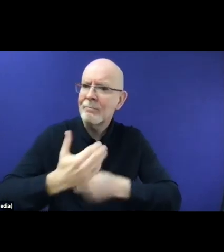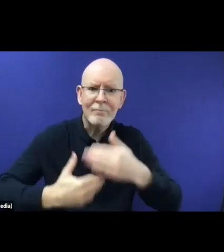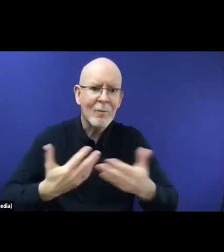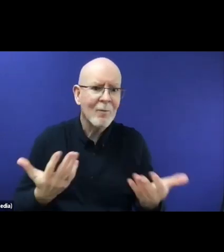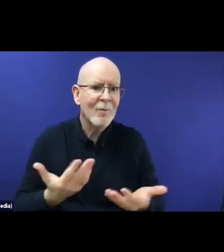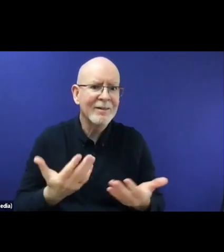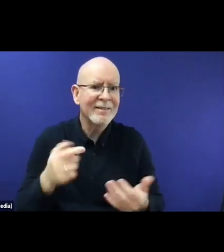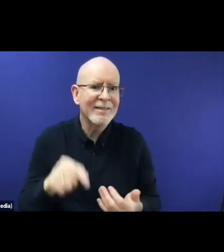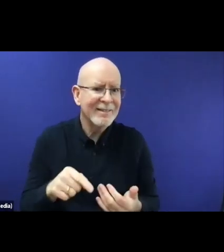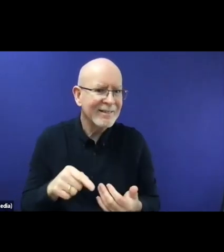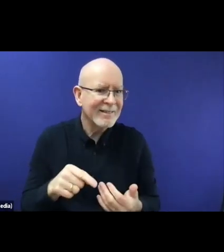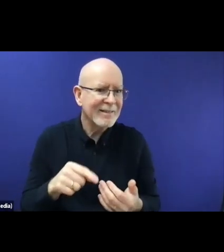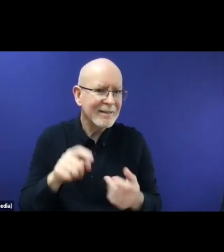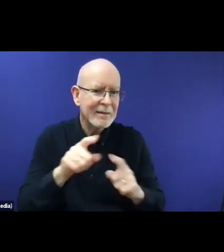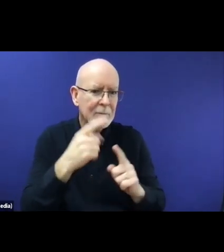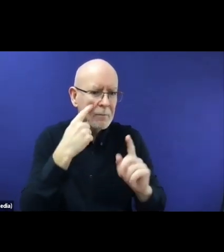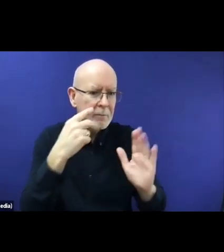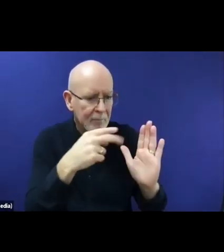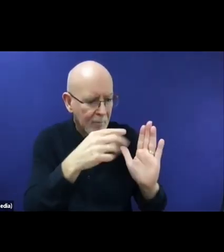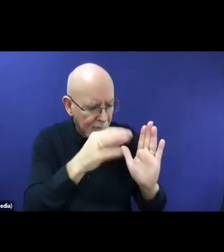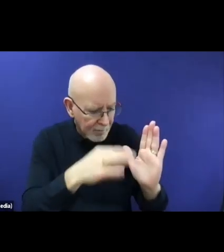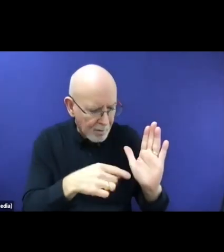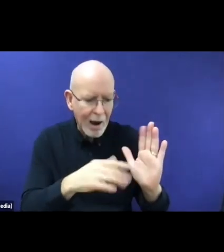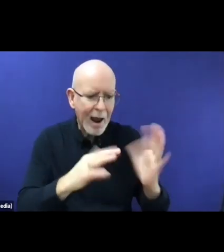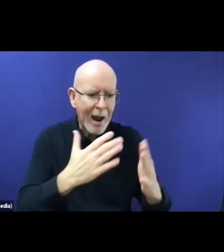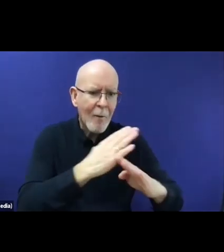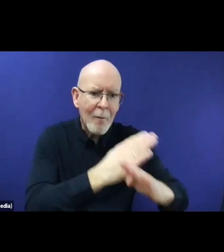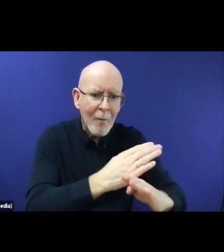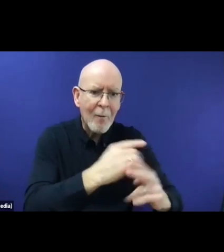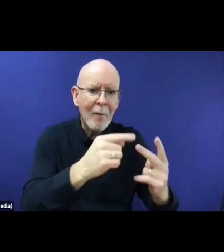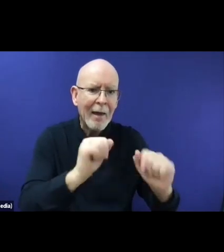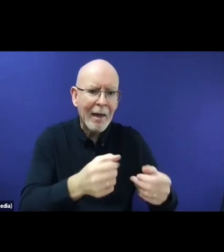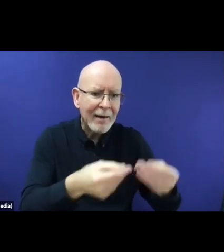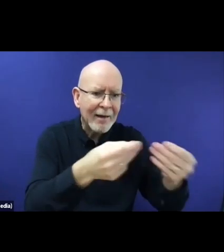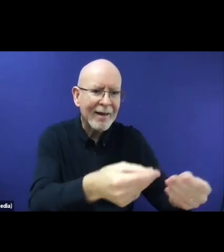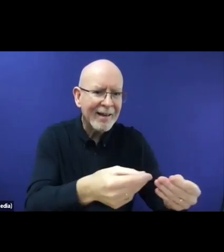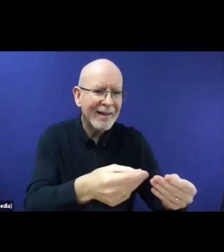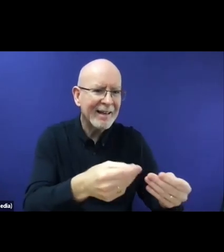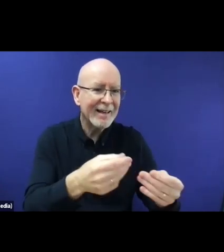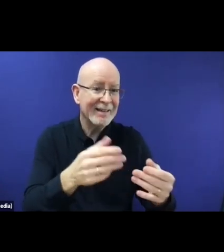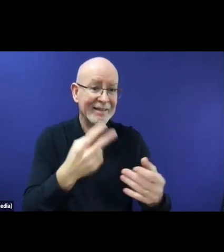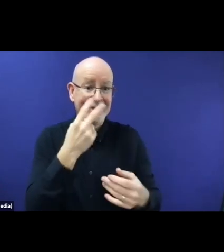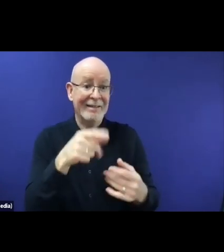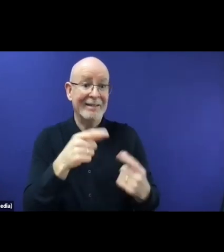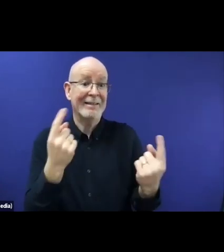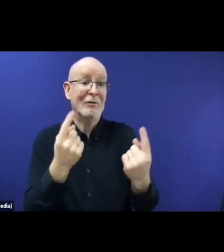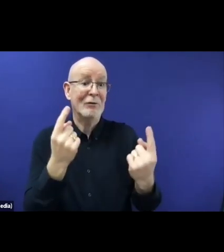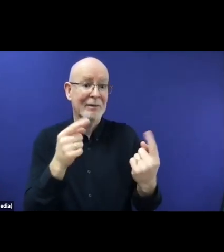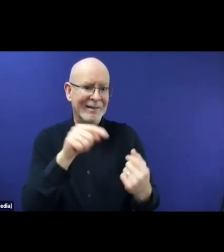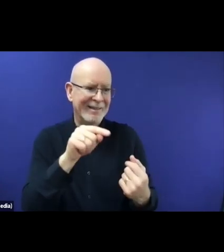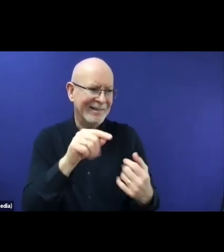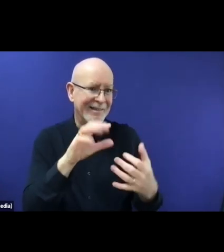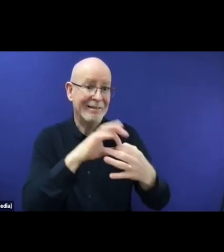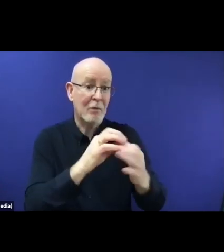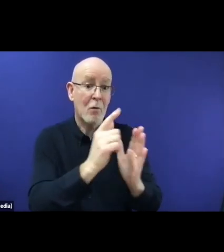of these focus on armed groups who commit to not using anti-personal landmines, for example, something that's absolutely crucial in considering the safe